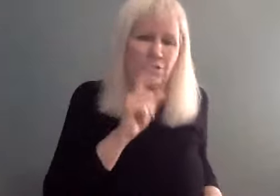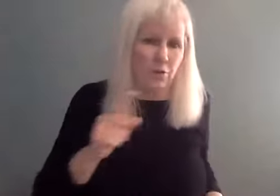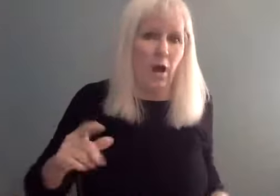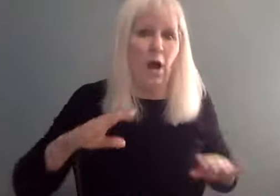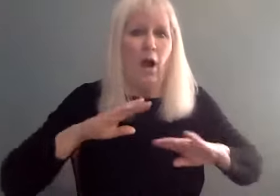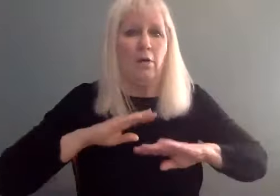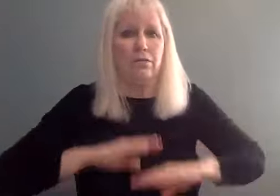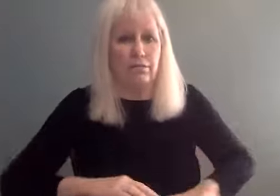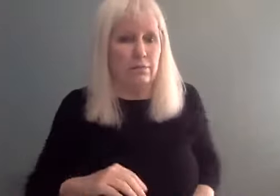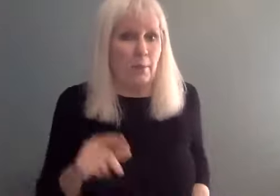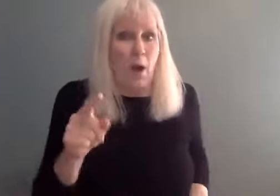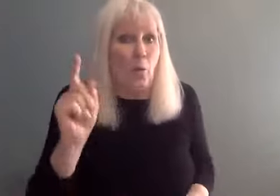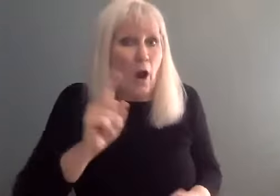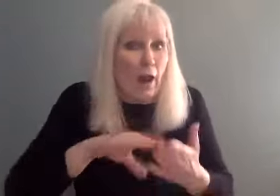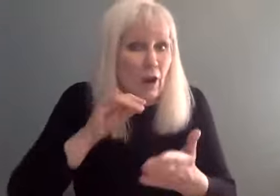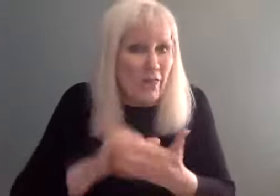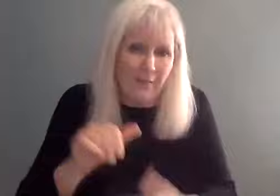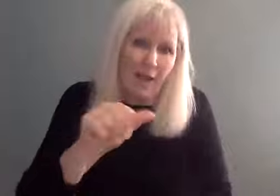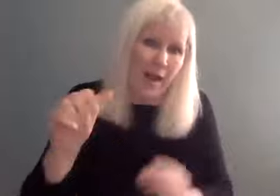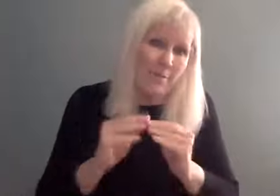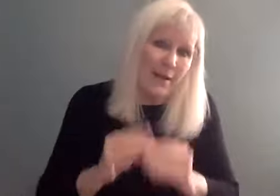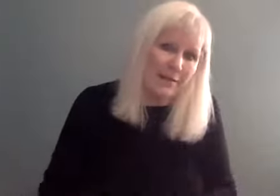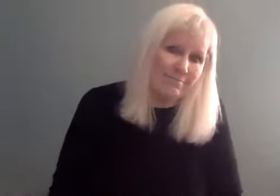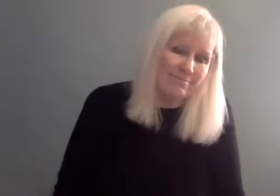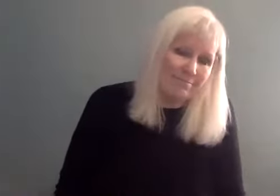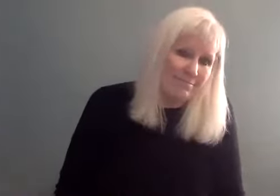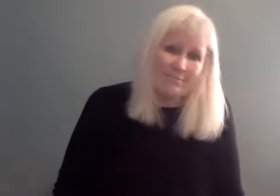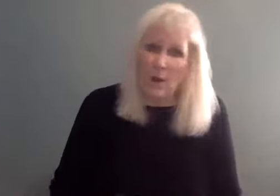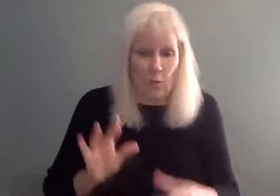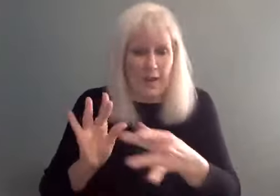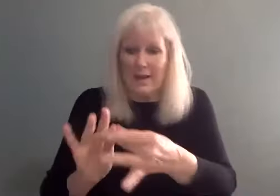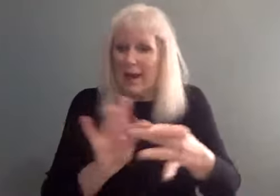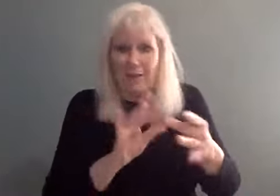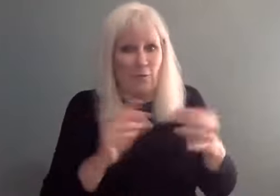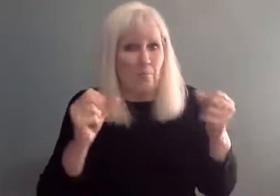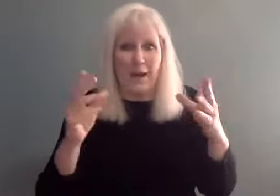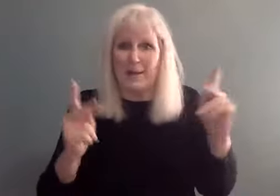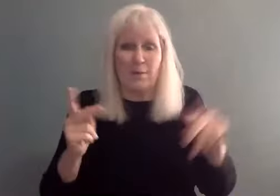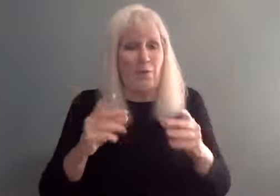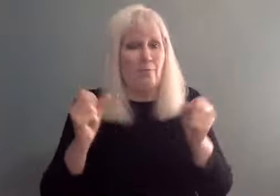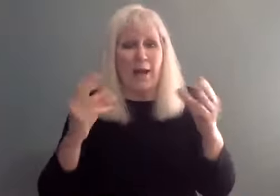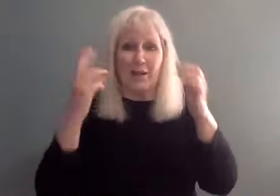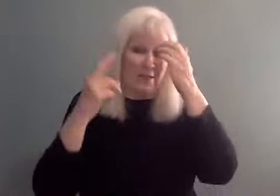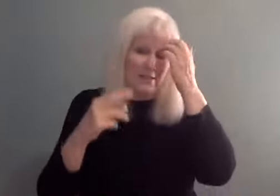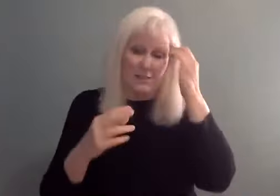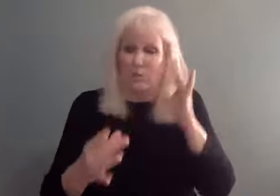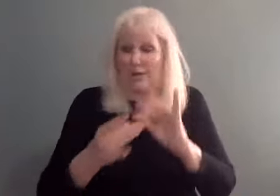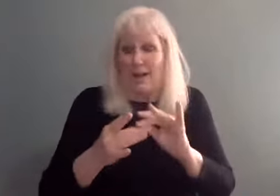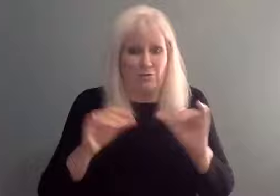Alcoholics Anonymous and people that we connect with. We connect for reasons. We connect, yes, to stay sober today, but we don't even know